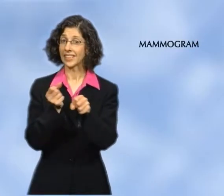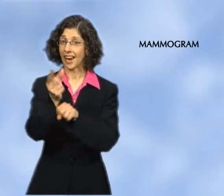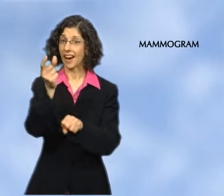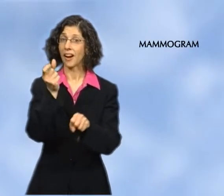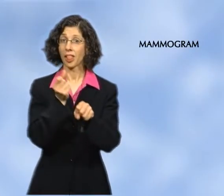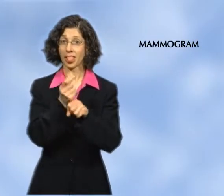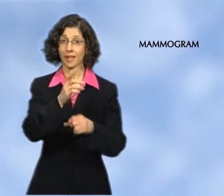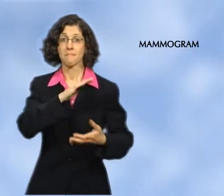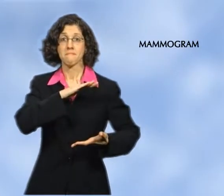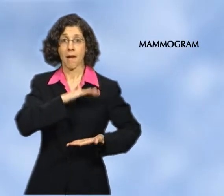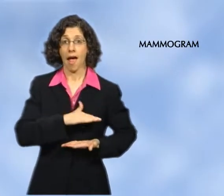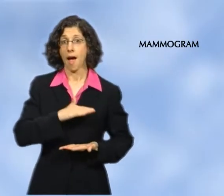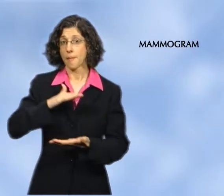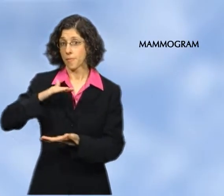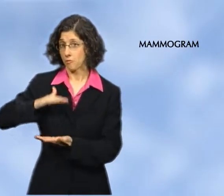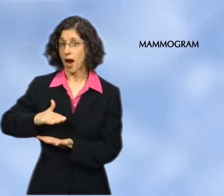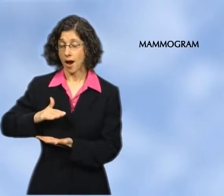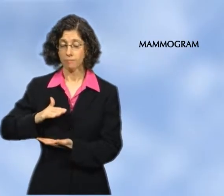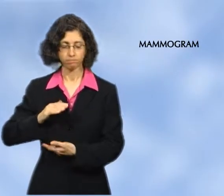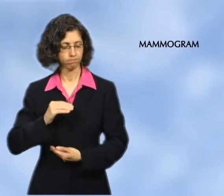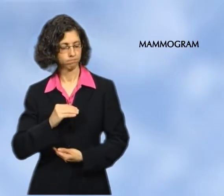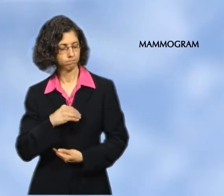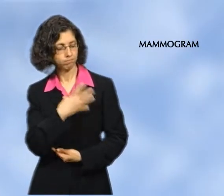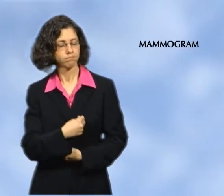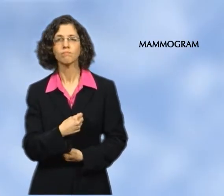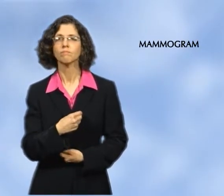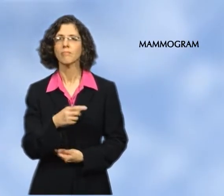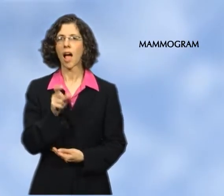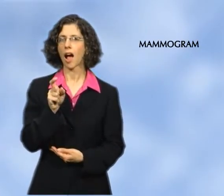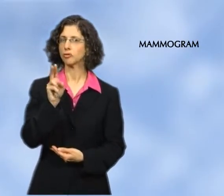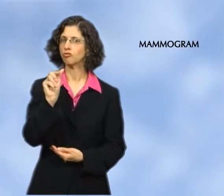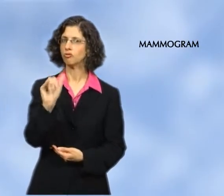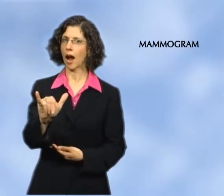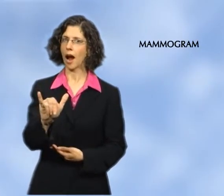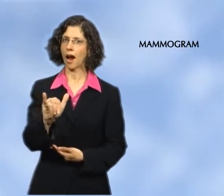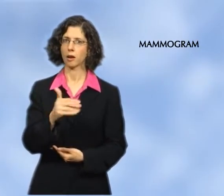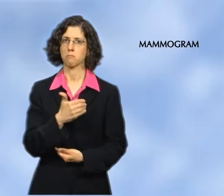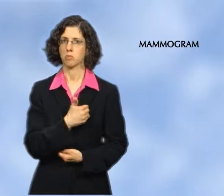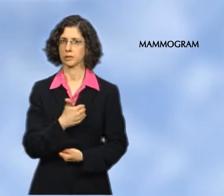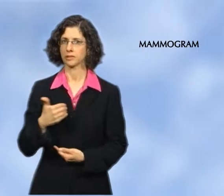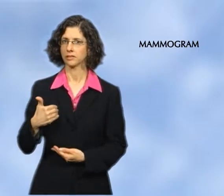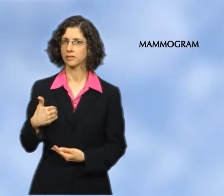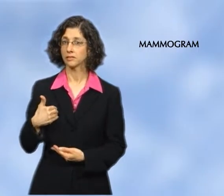A yearly mammogram is an X-ray of the breast